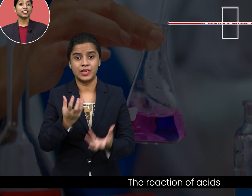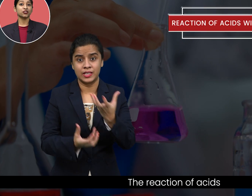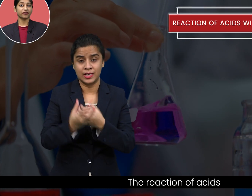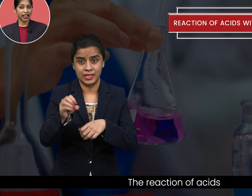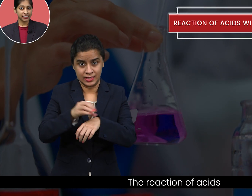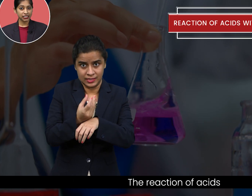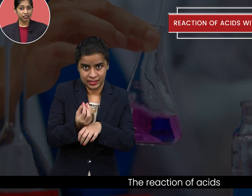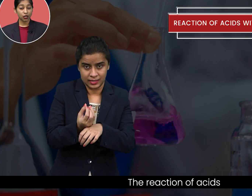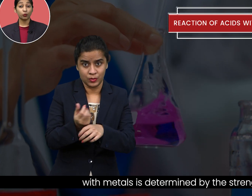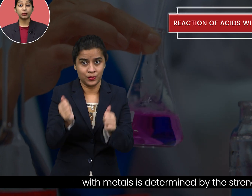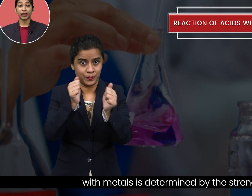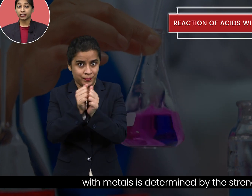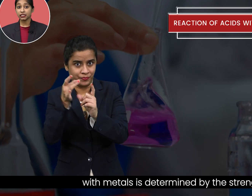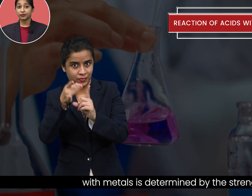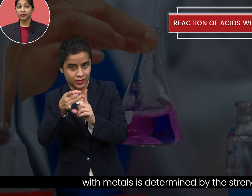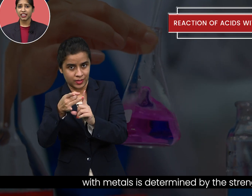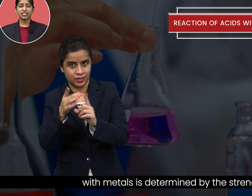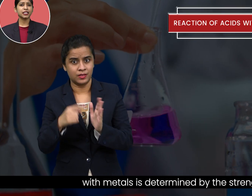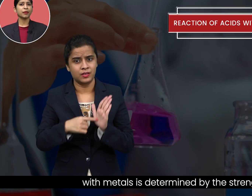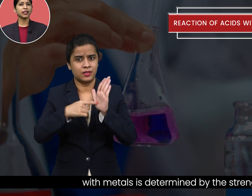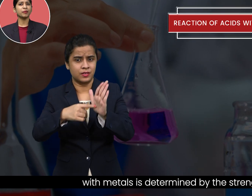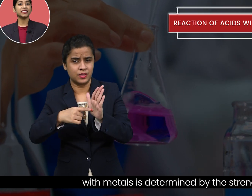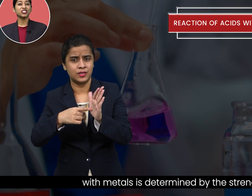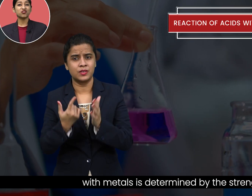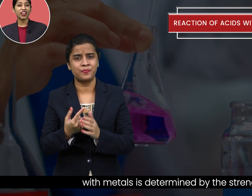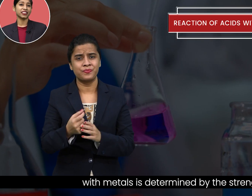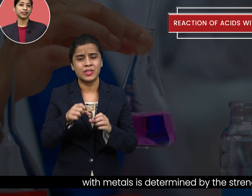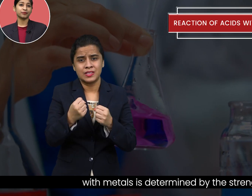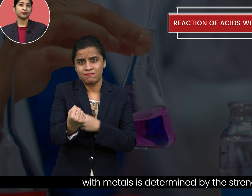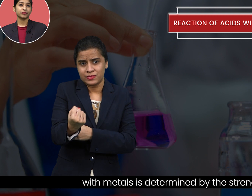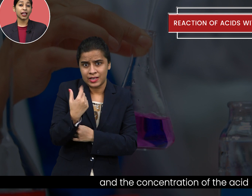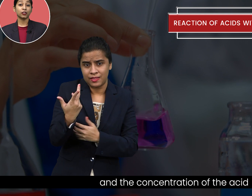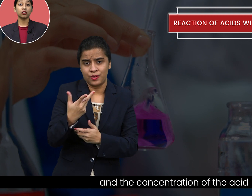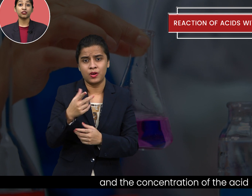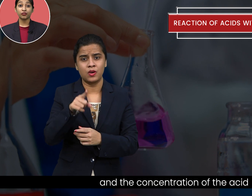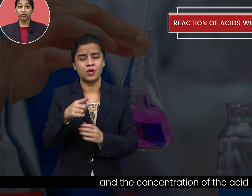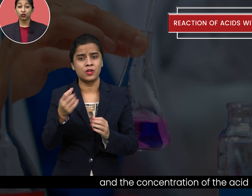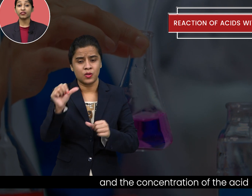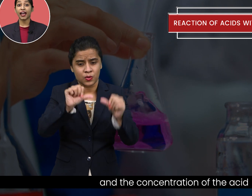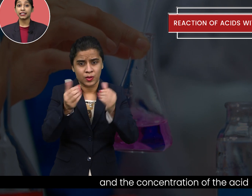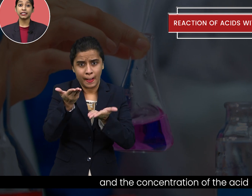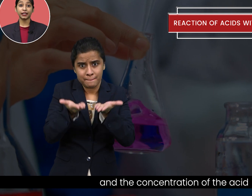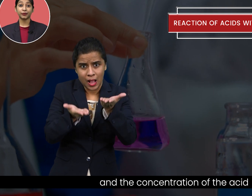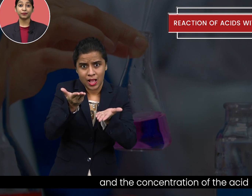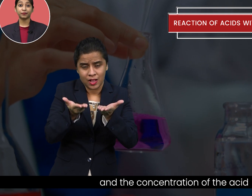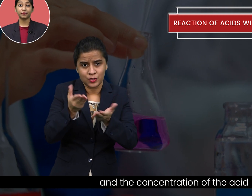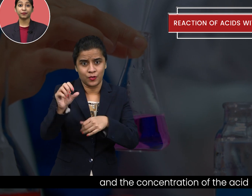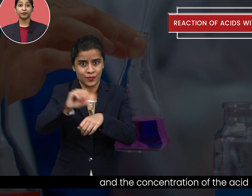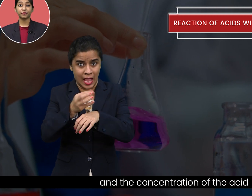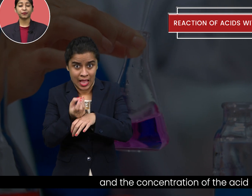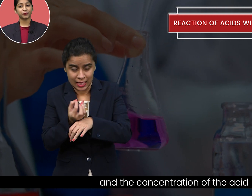The reaction of acids with metals is determined by the strength and the concentration of the acid